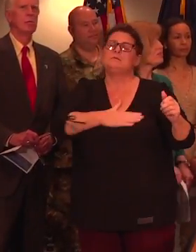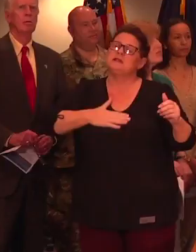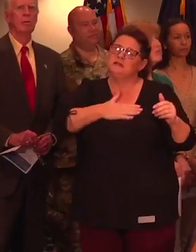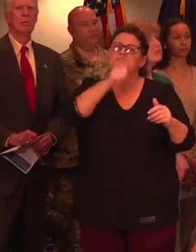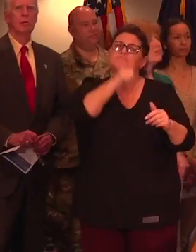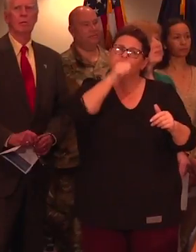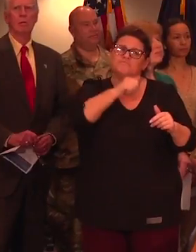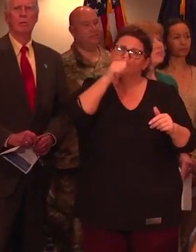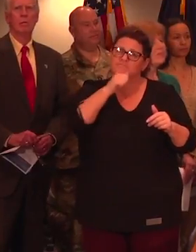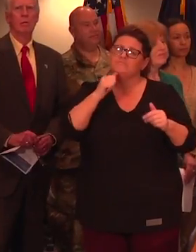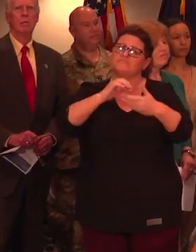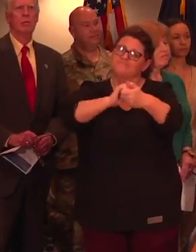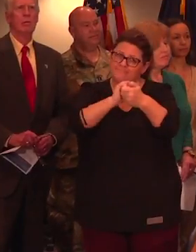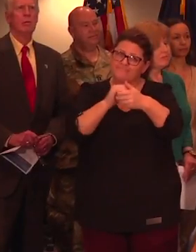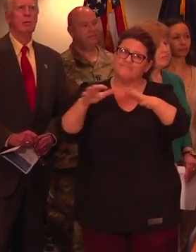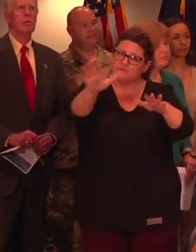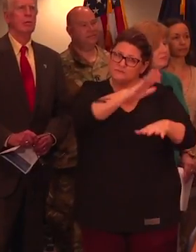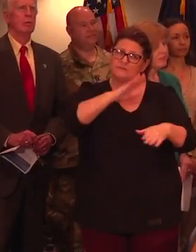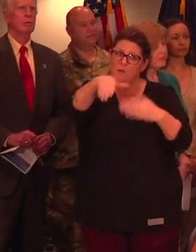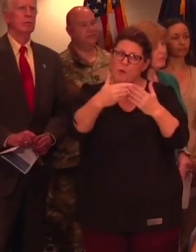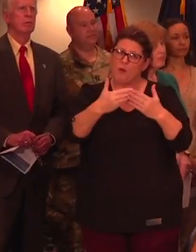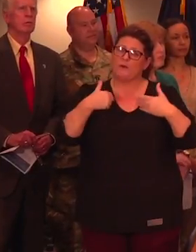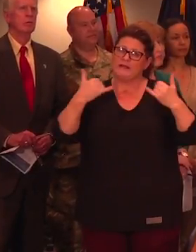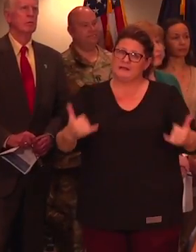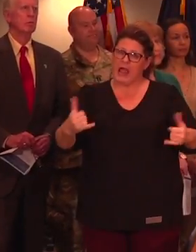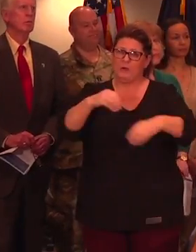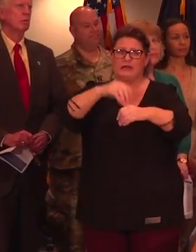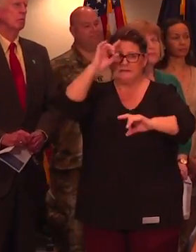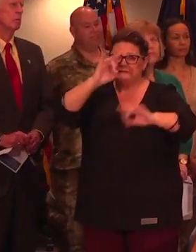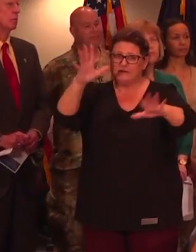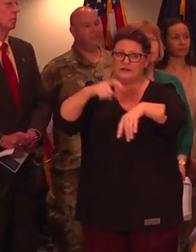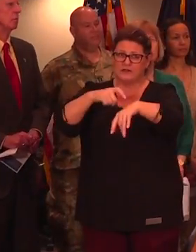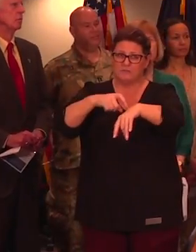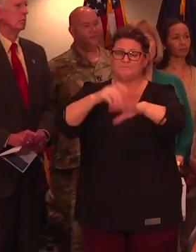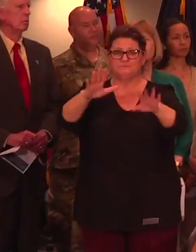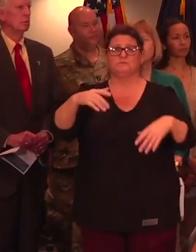and understand that we're in a crisis and we need to take these measures. I'm also